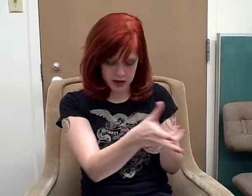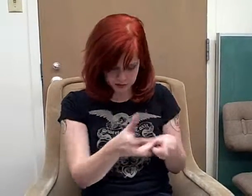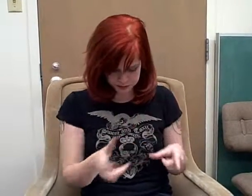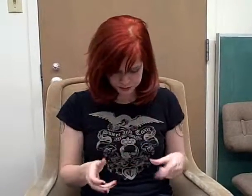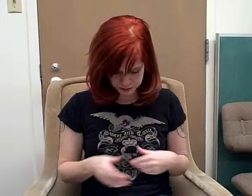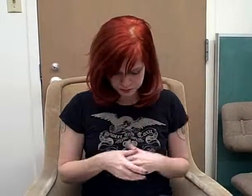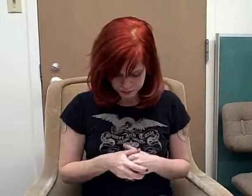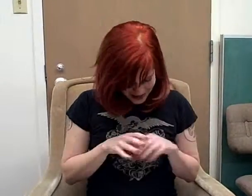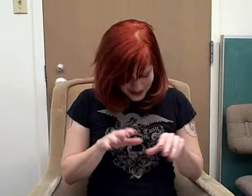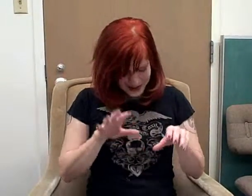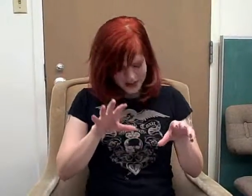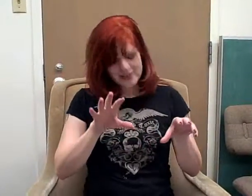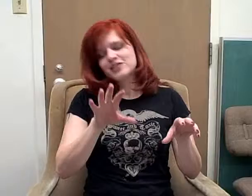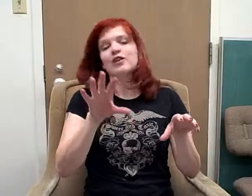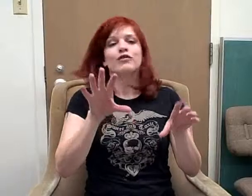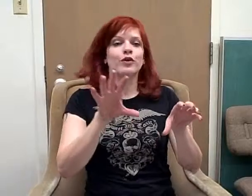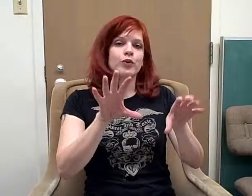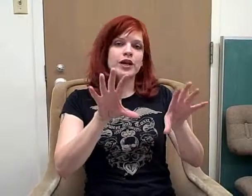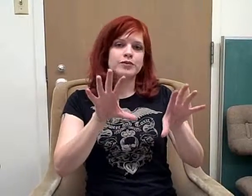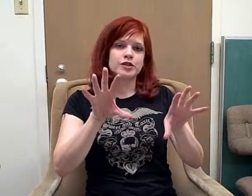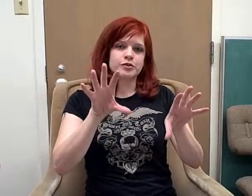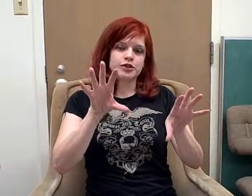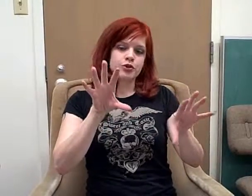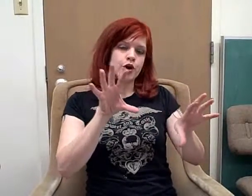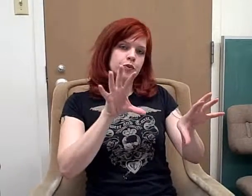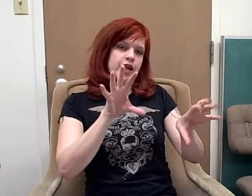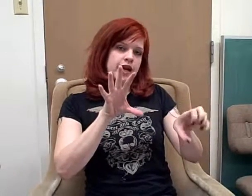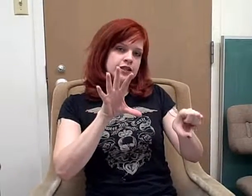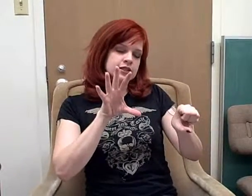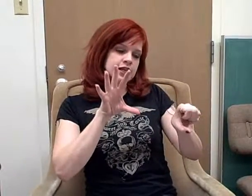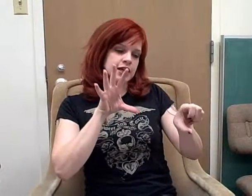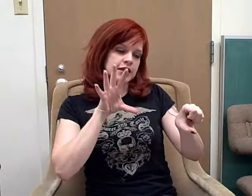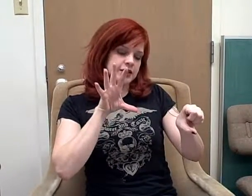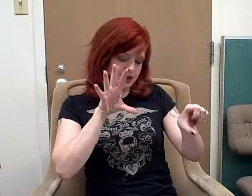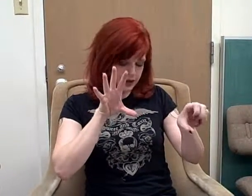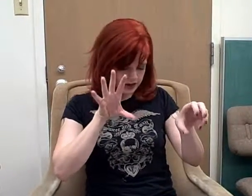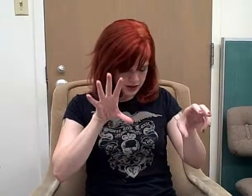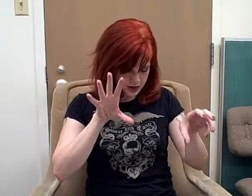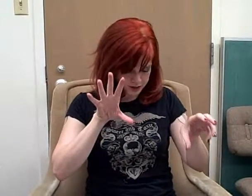that. The sign for rape starts with 2 open hands, and